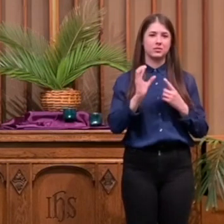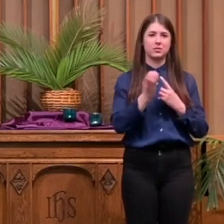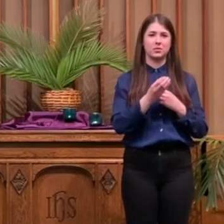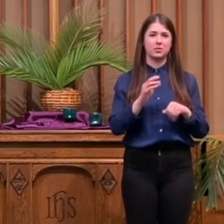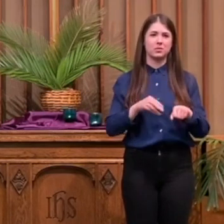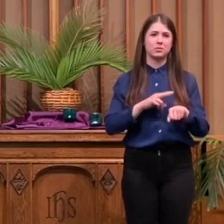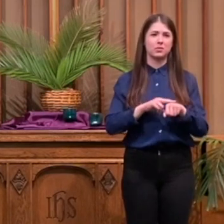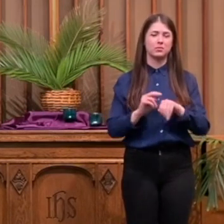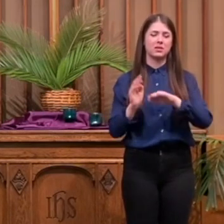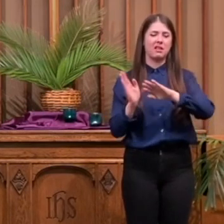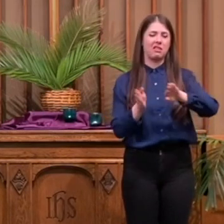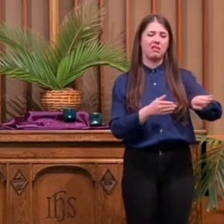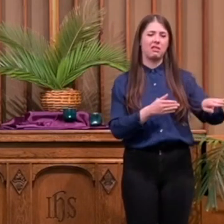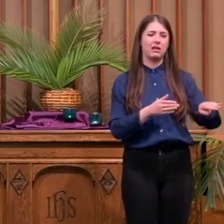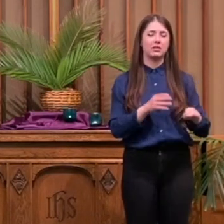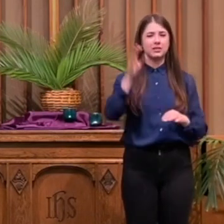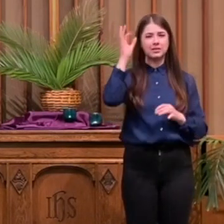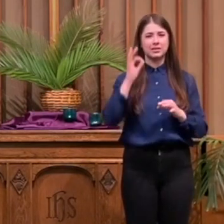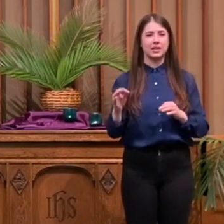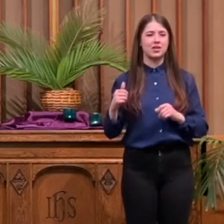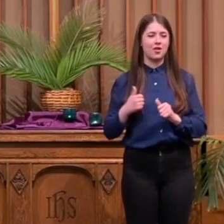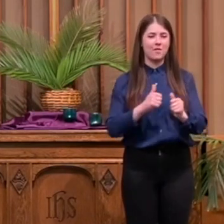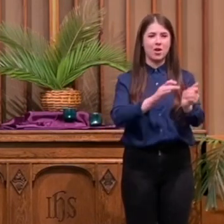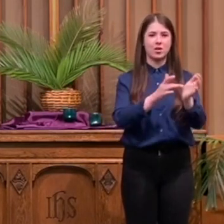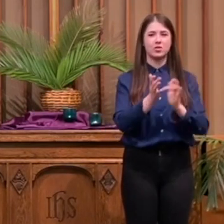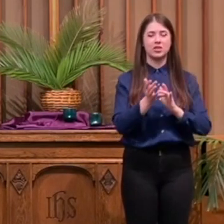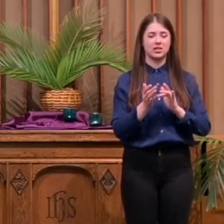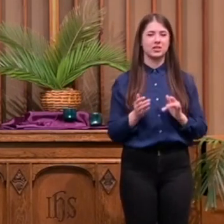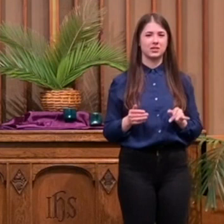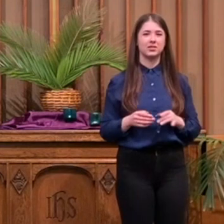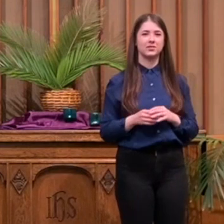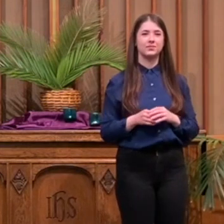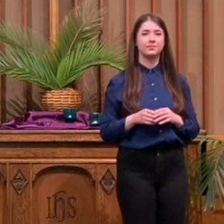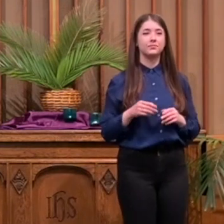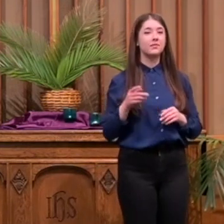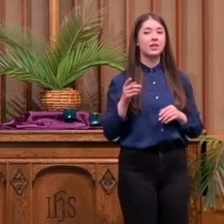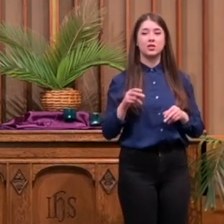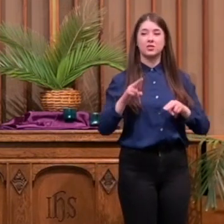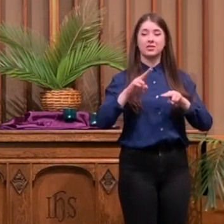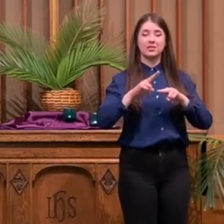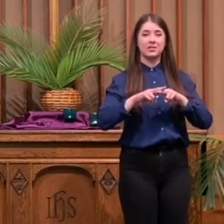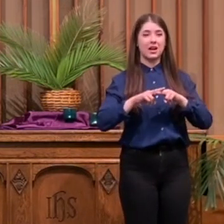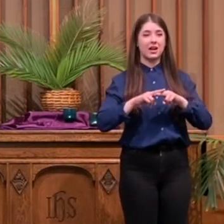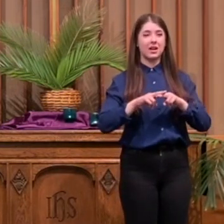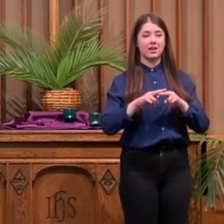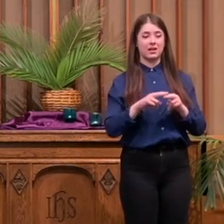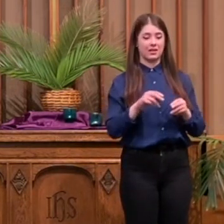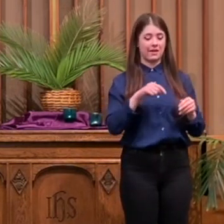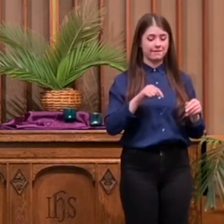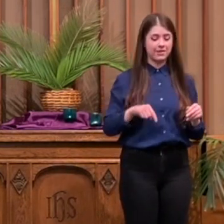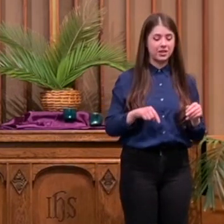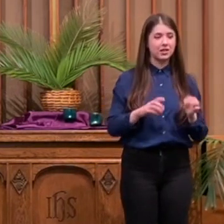devoted follower of Jesus. Mary had even sat at the feet of Jesus while he was